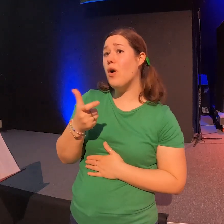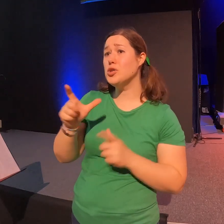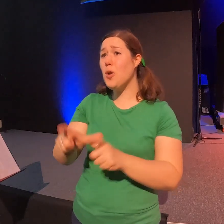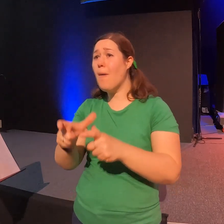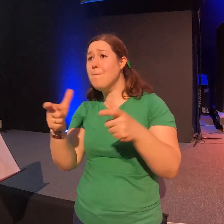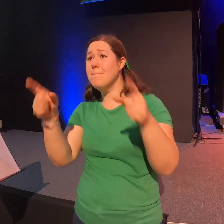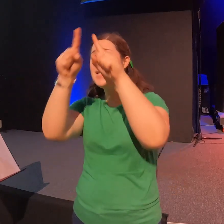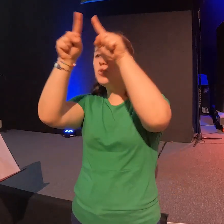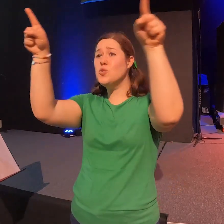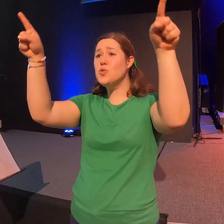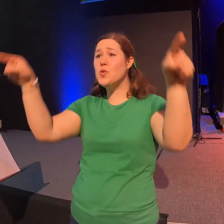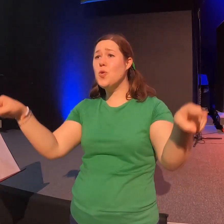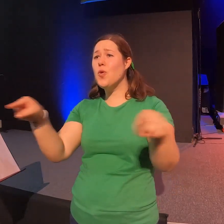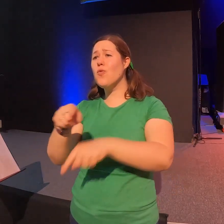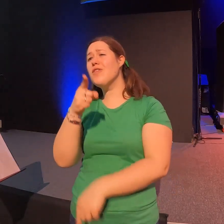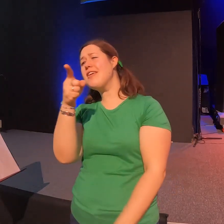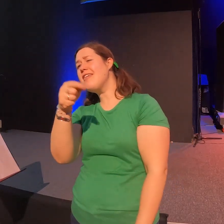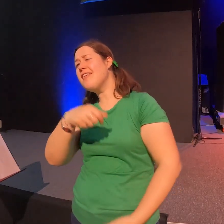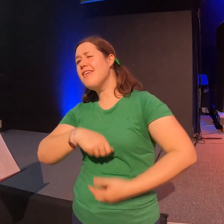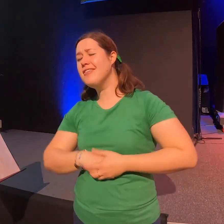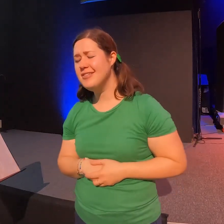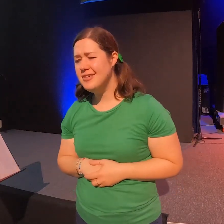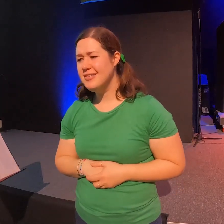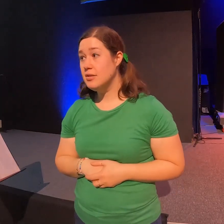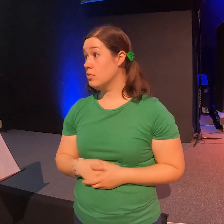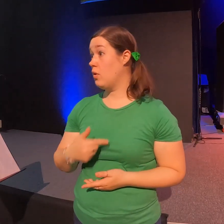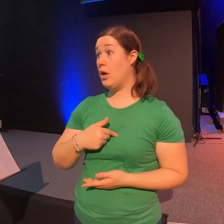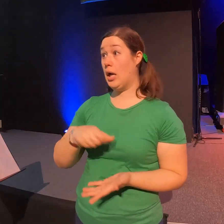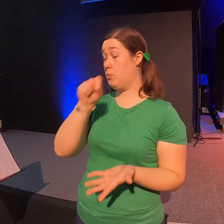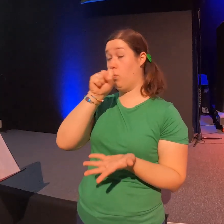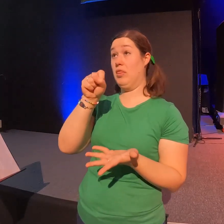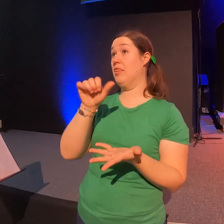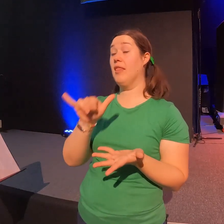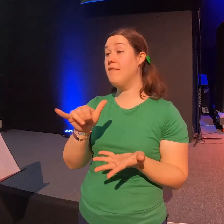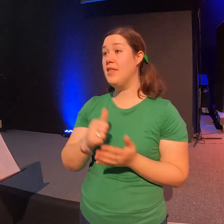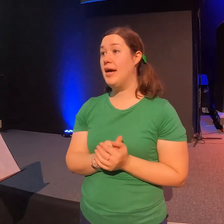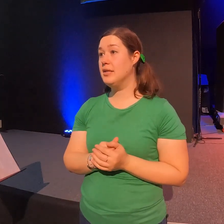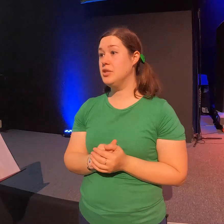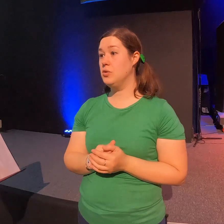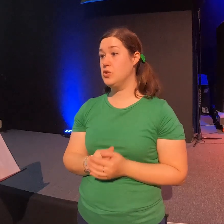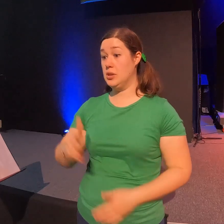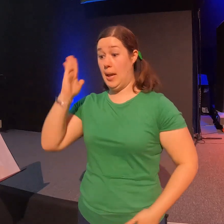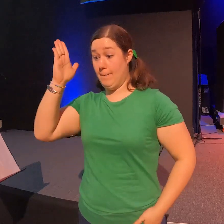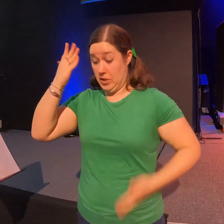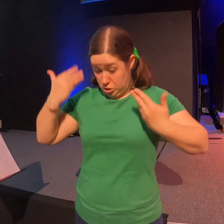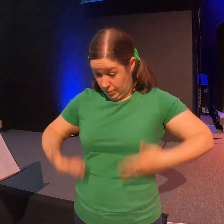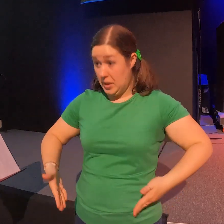too. I'd love to just preach in my pajamas. Well, I mean, that wouldn't be a good thing, but anyway.